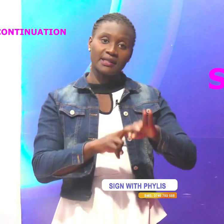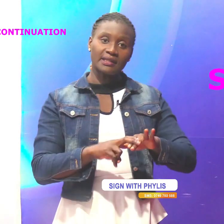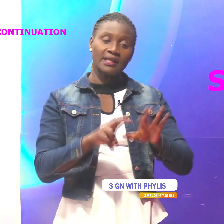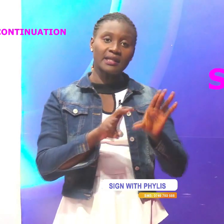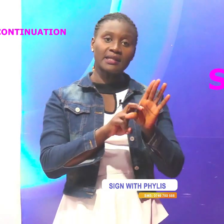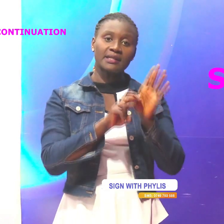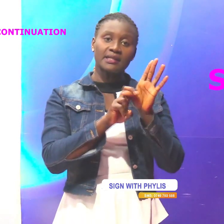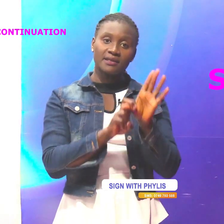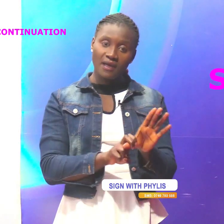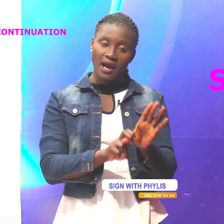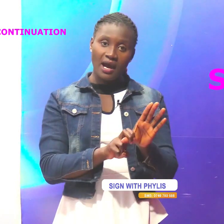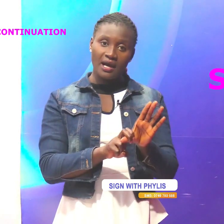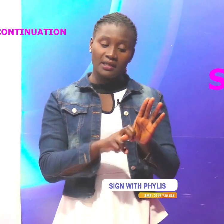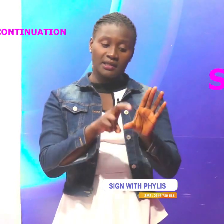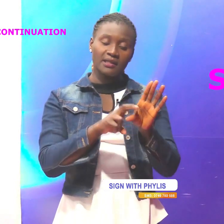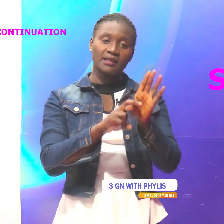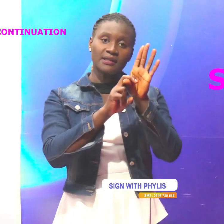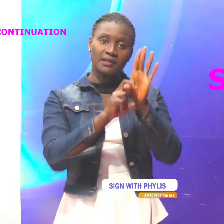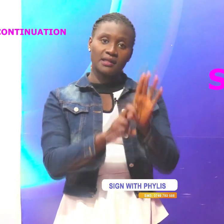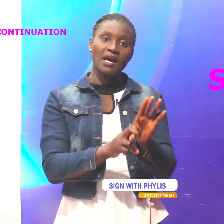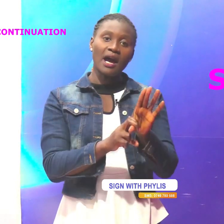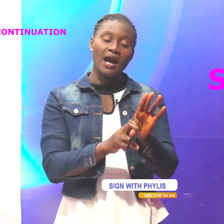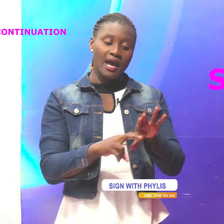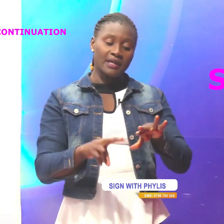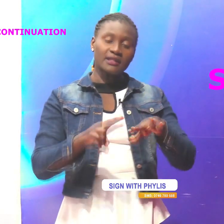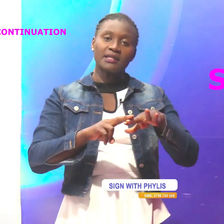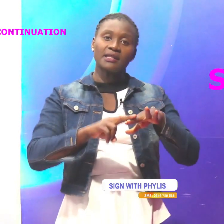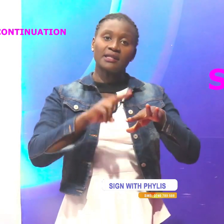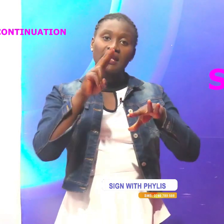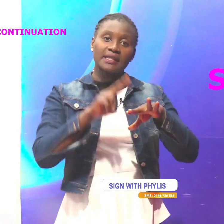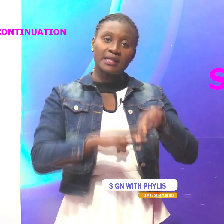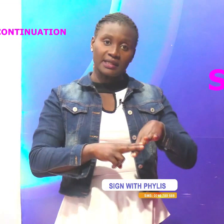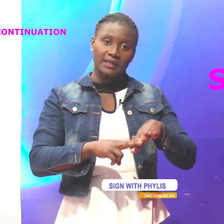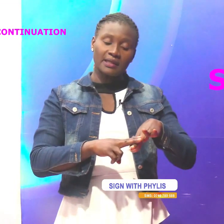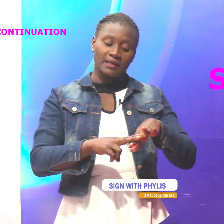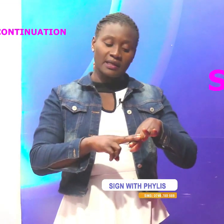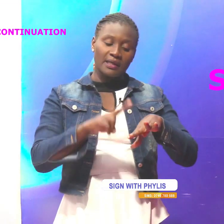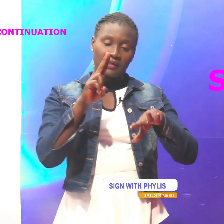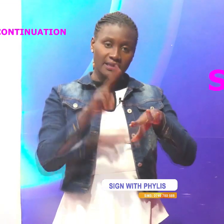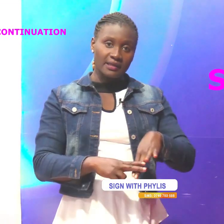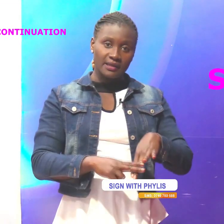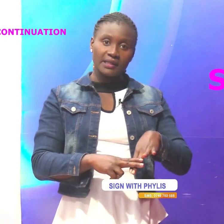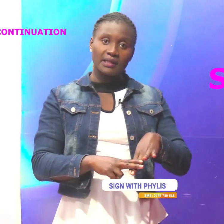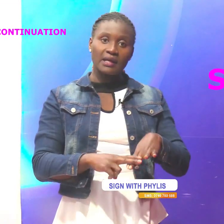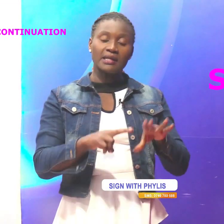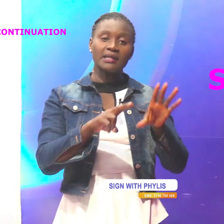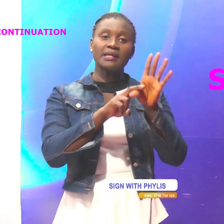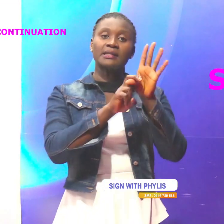this is chair. This is chair and this is sit. Sit. And this is